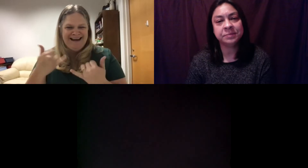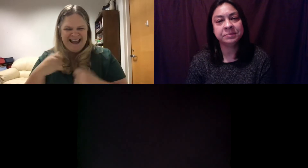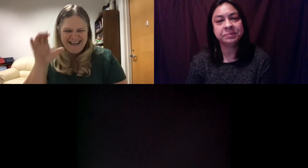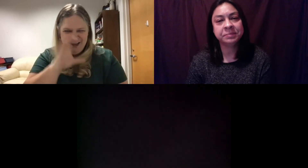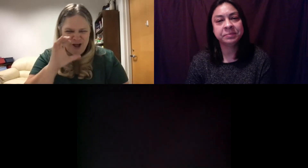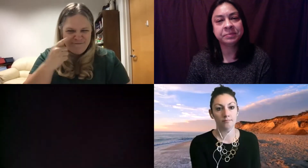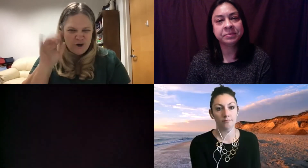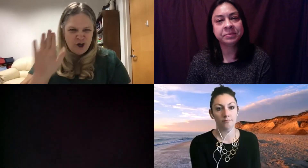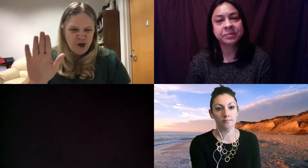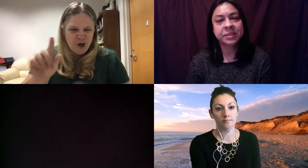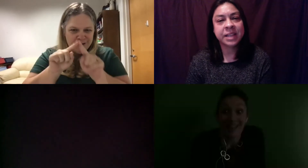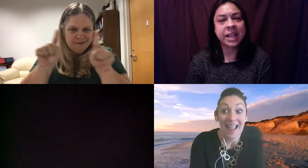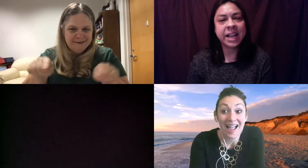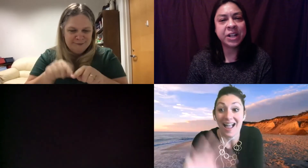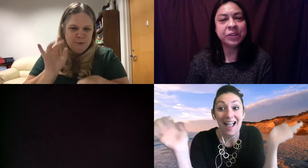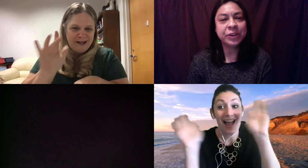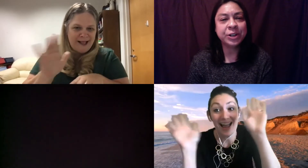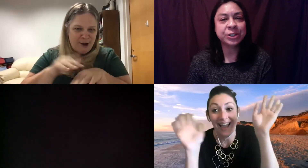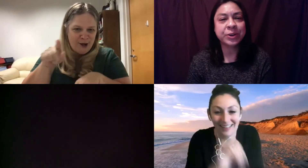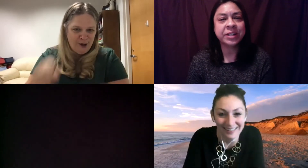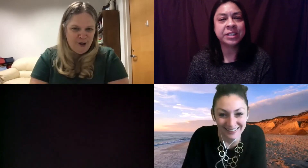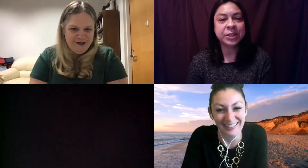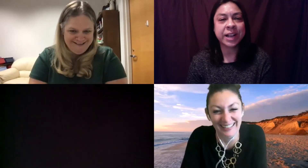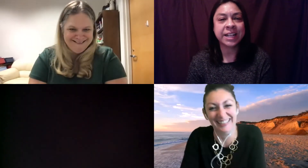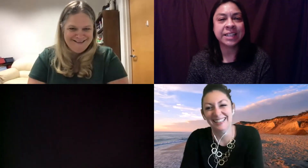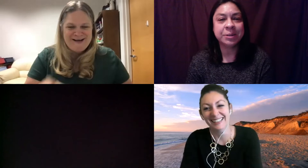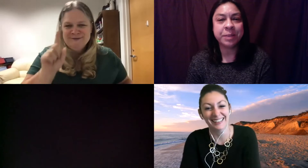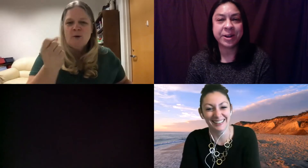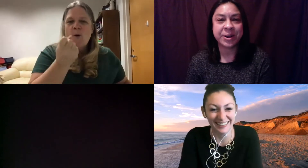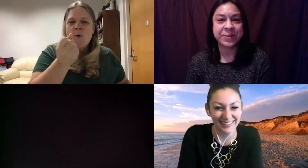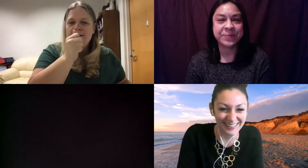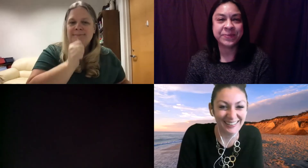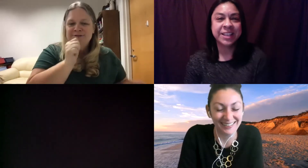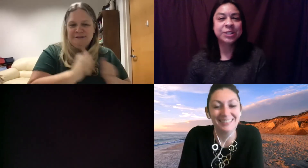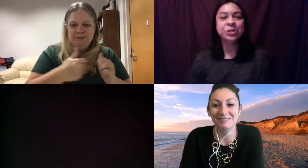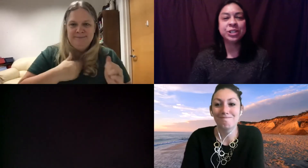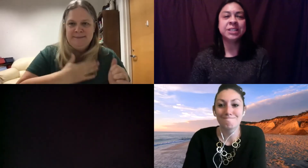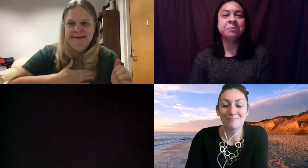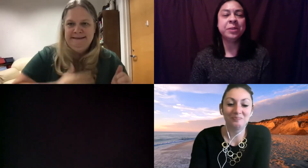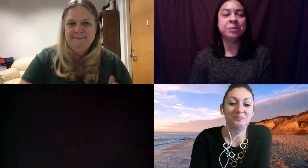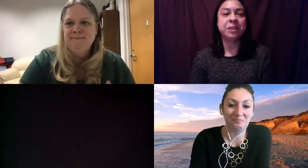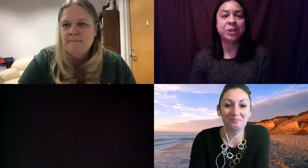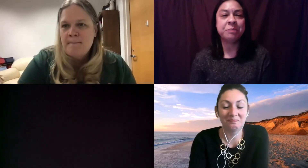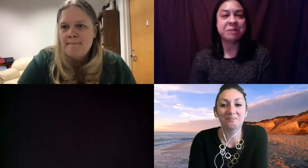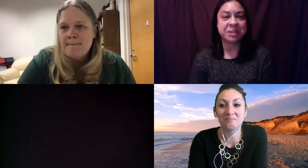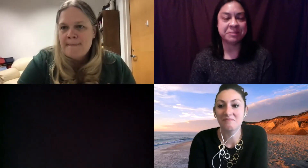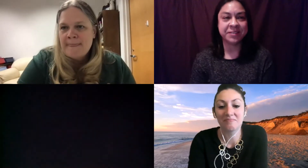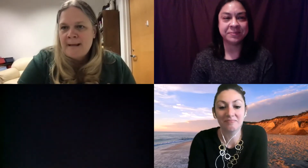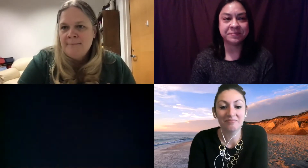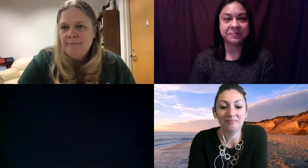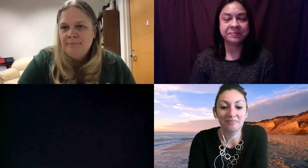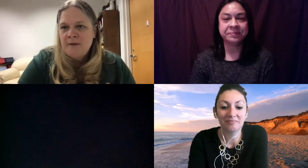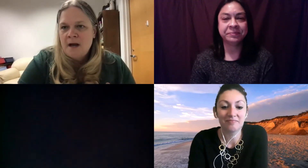Anderson. Now I got to look for her screen so that I can pin her. So just a minute with me if you can bear with